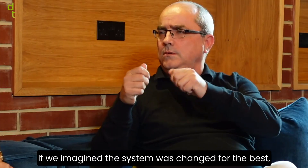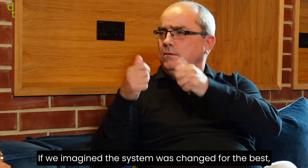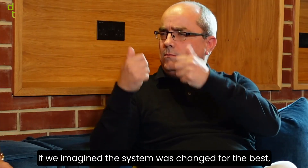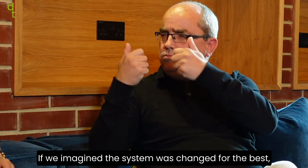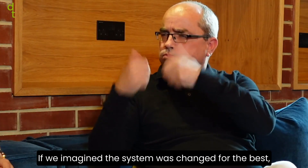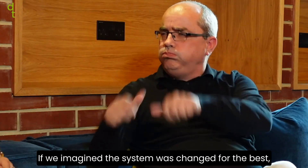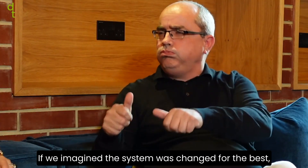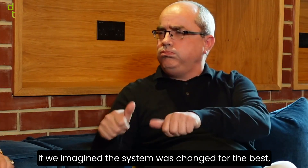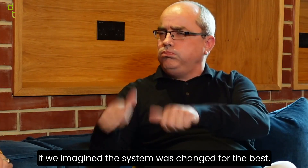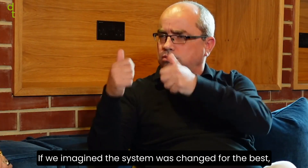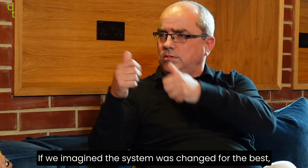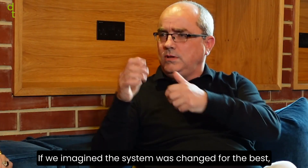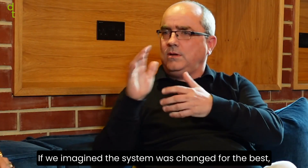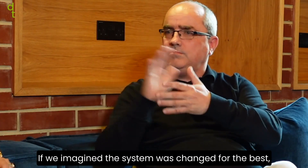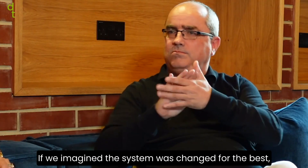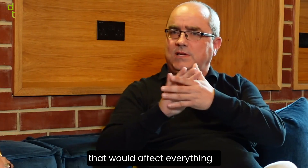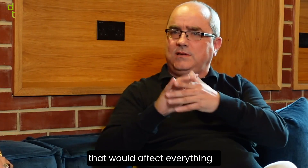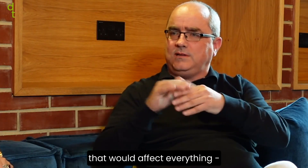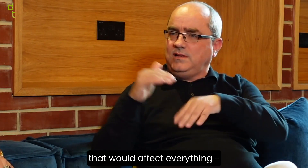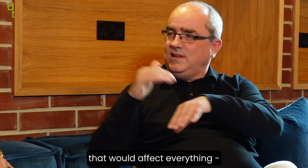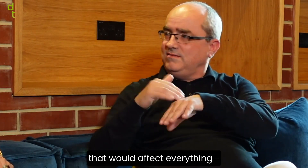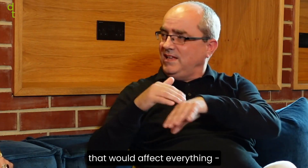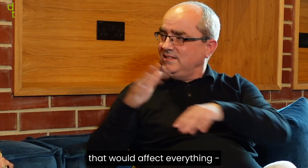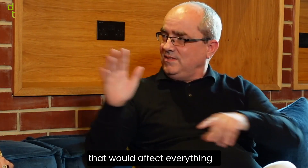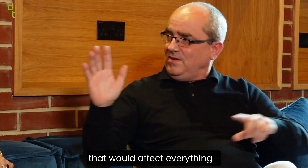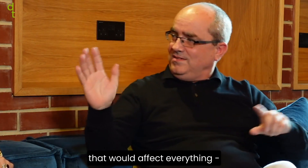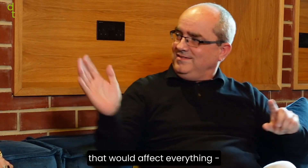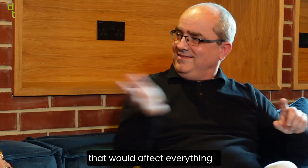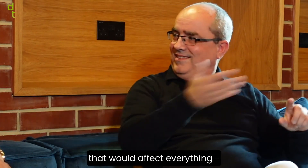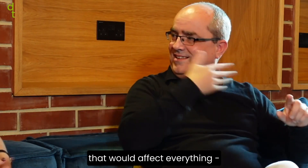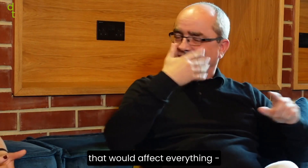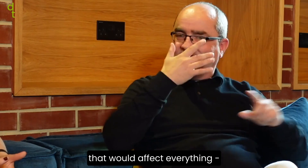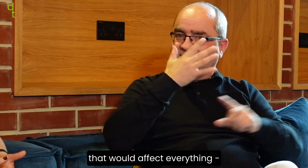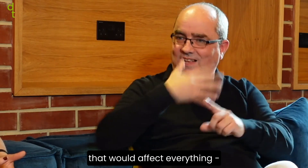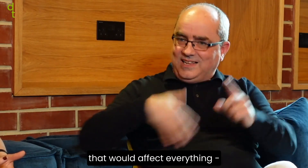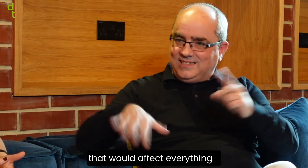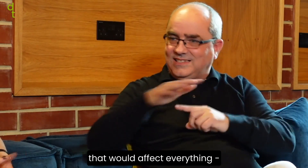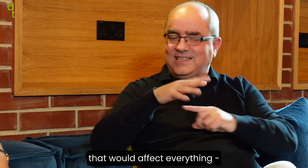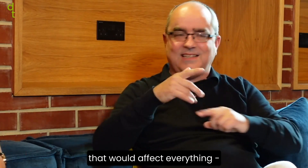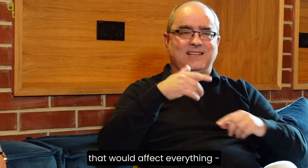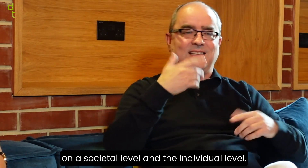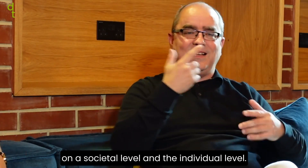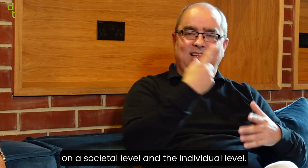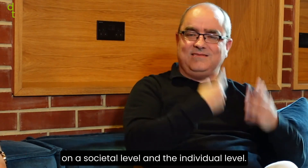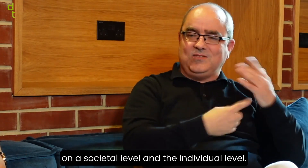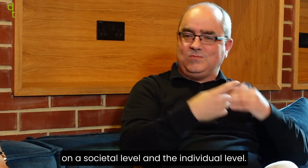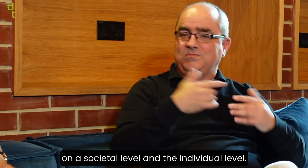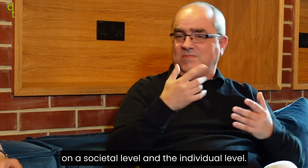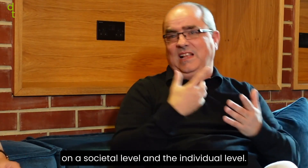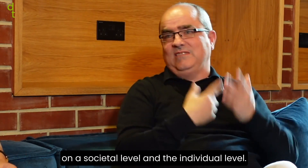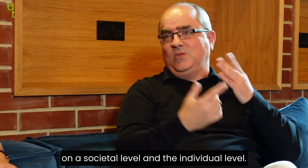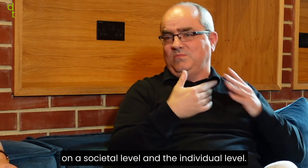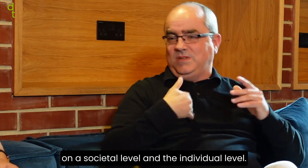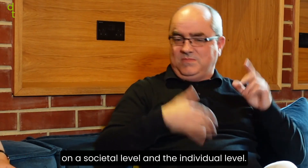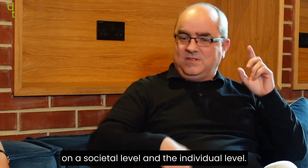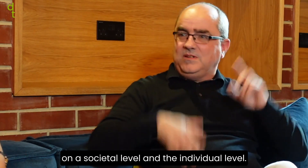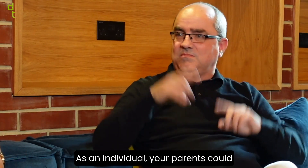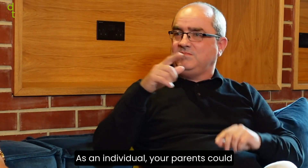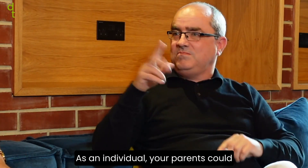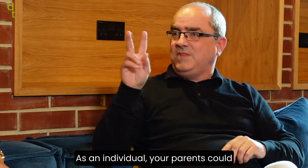changed for the best, that would affect everything on a societal level and the individual level. As